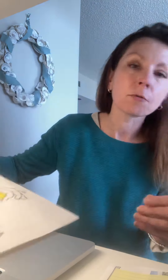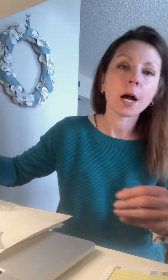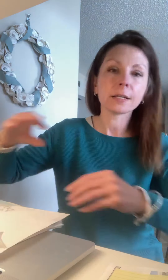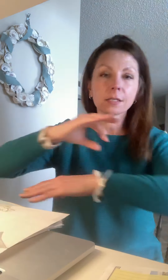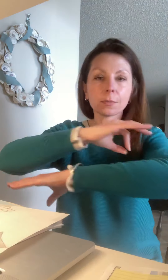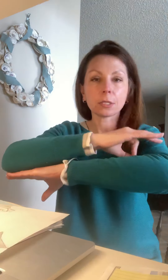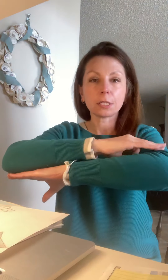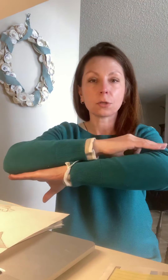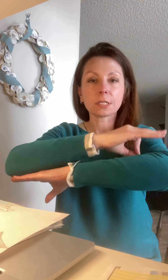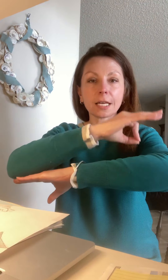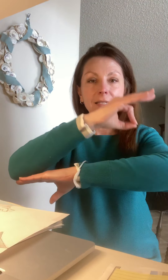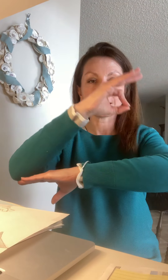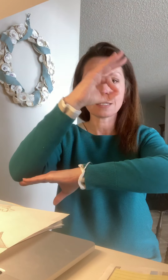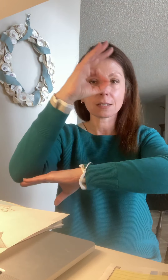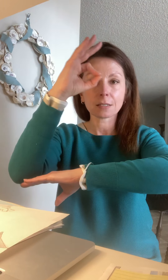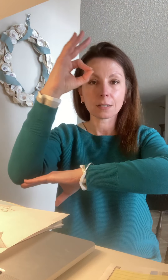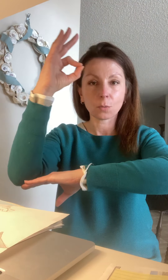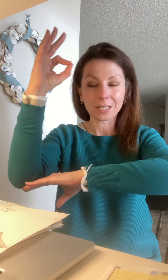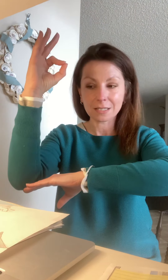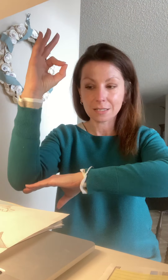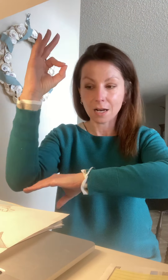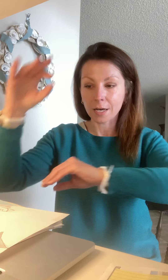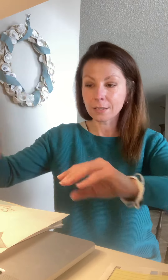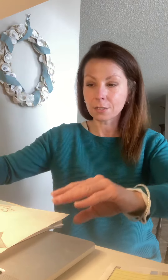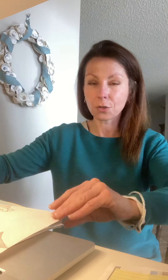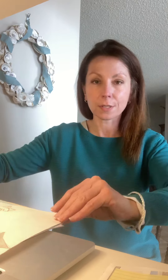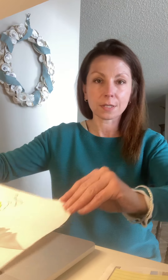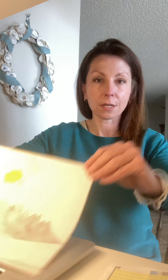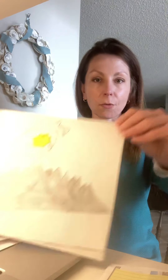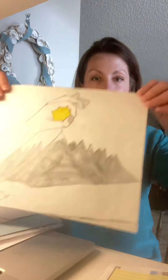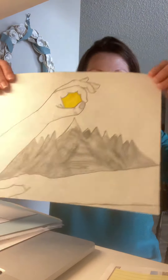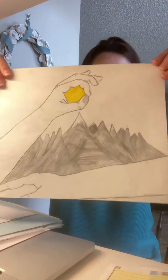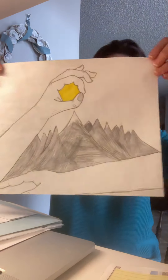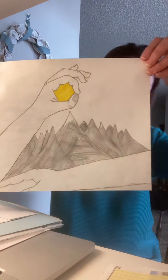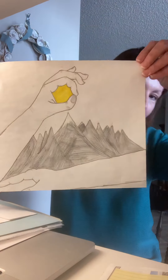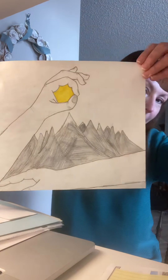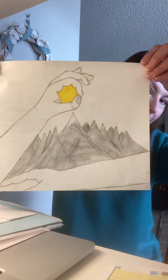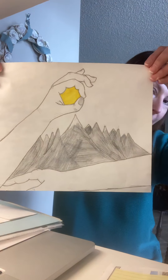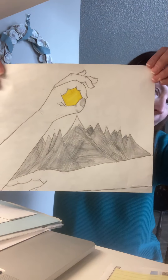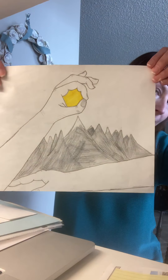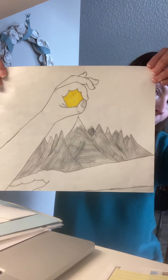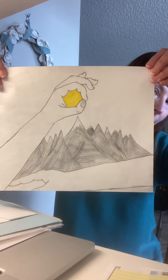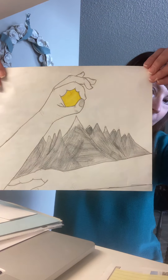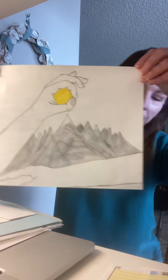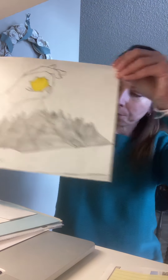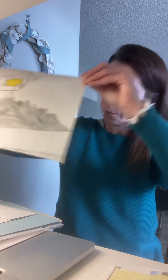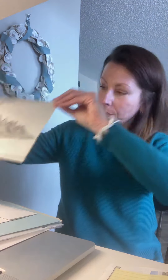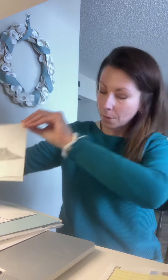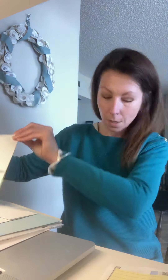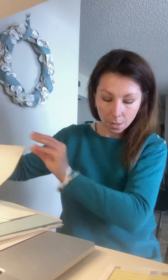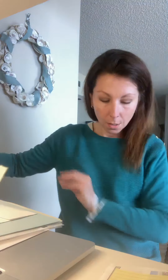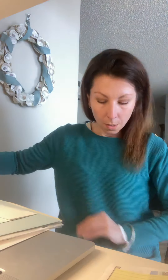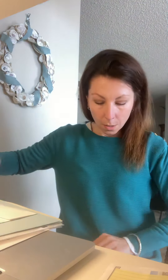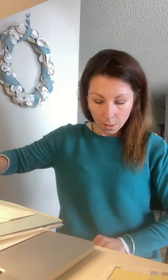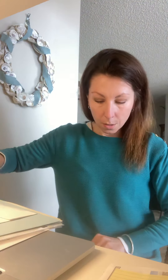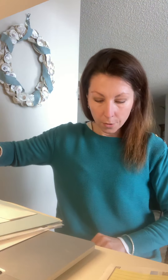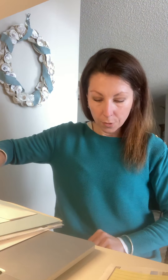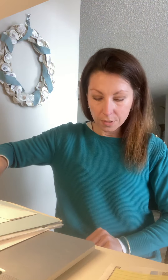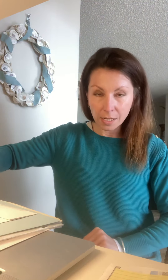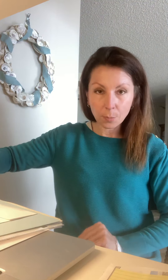Sunrise typically looks like this when it's signed, and you can see it right here in the art. Another example,